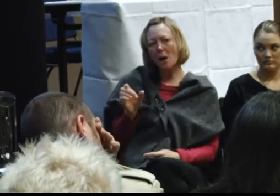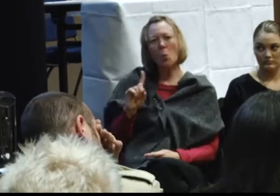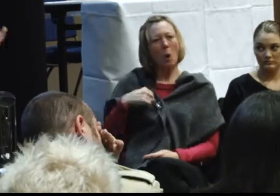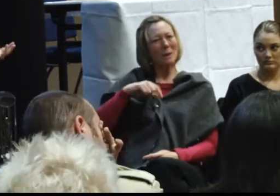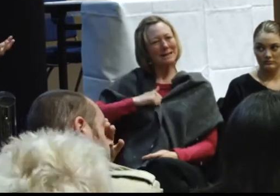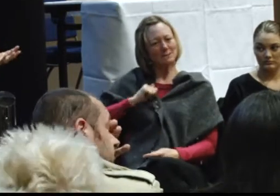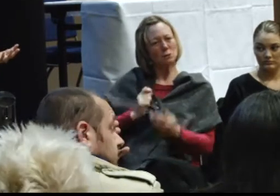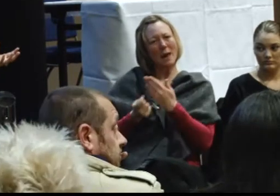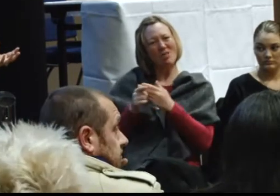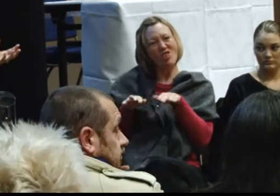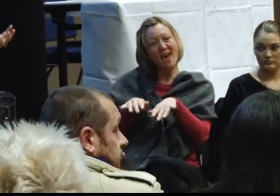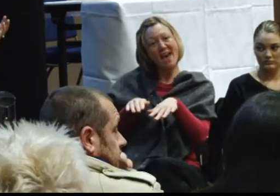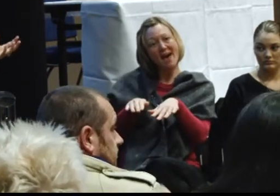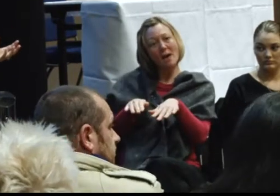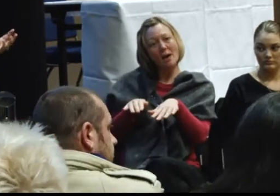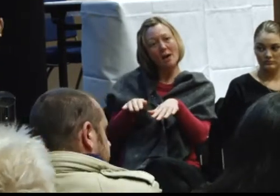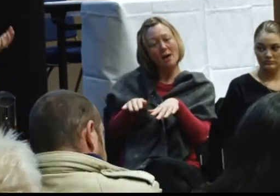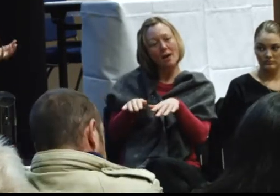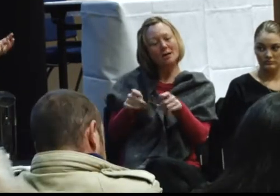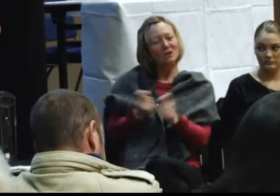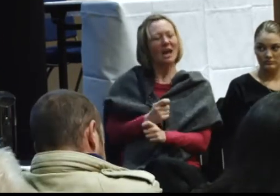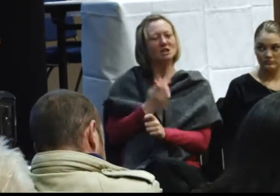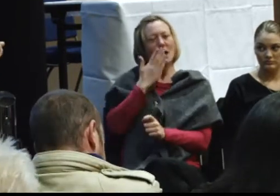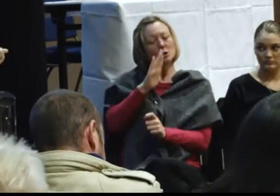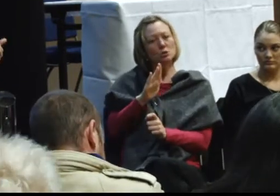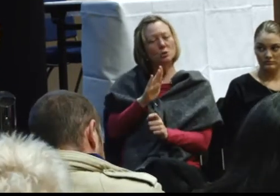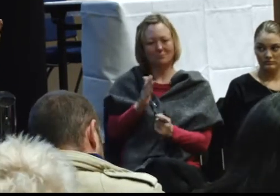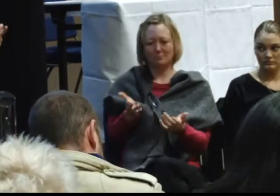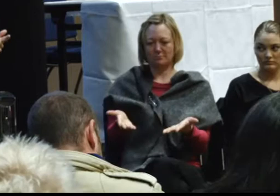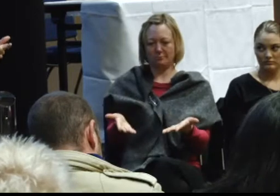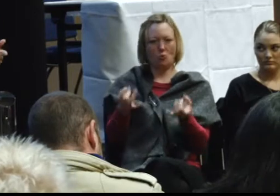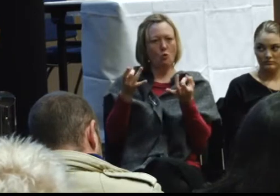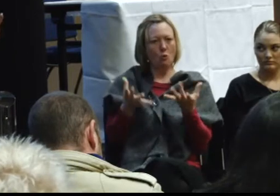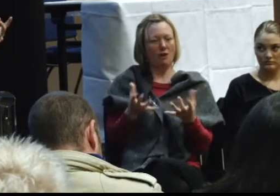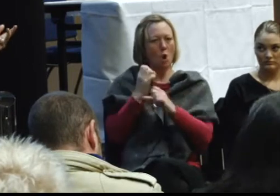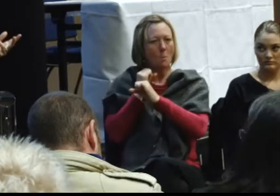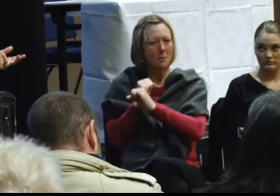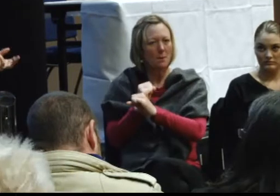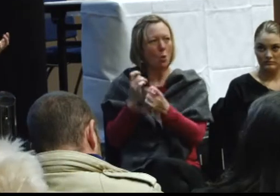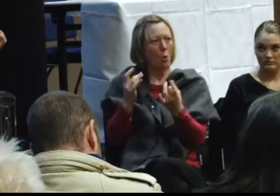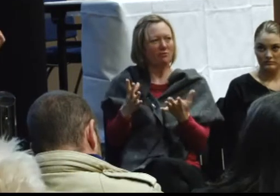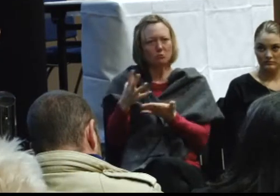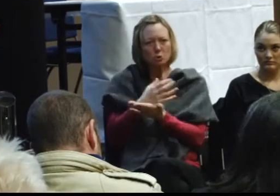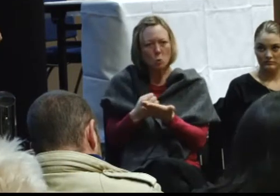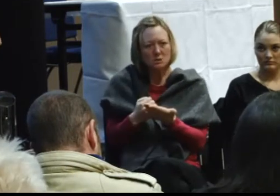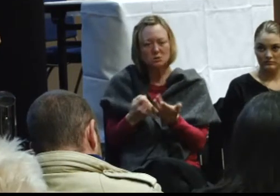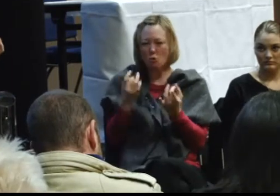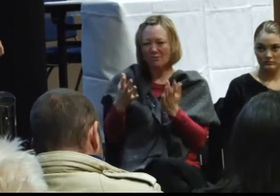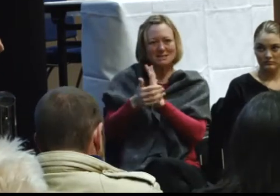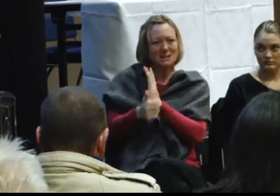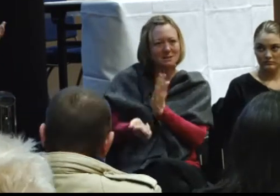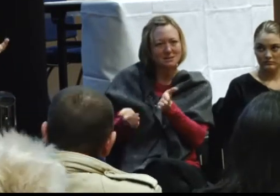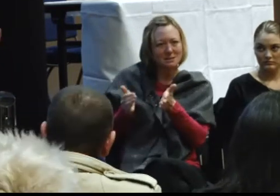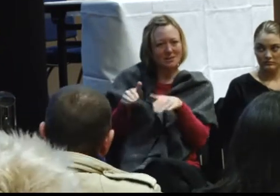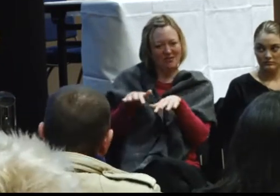spaces, we've already got a huge commitment in resource, in people, in skills, in